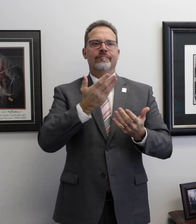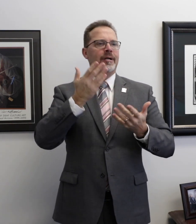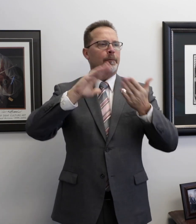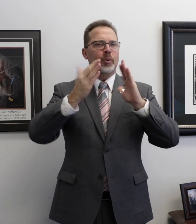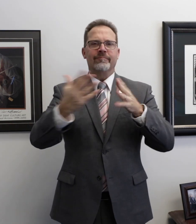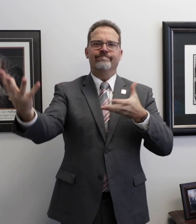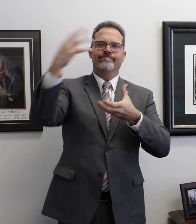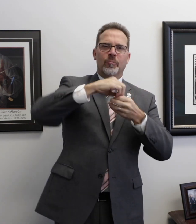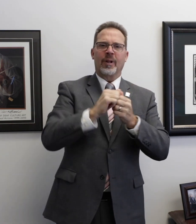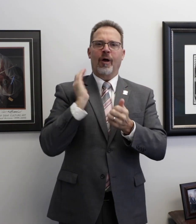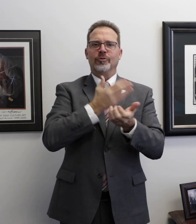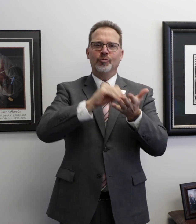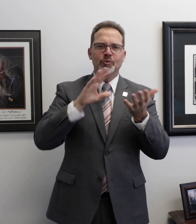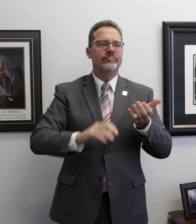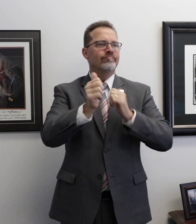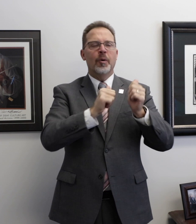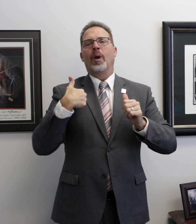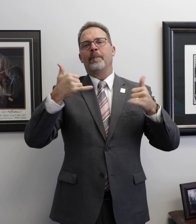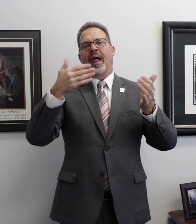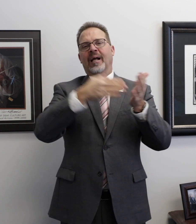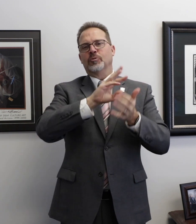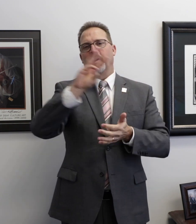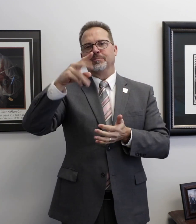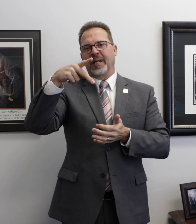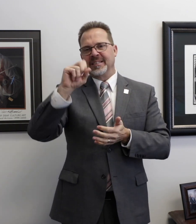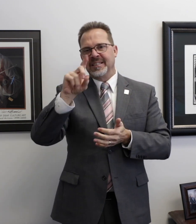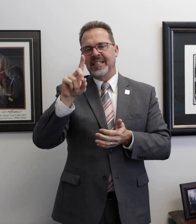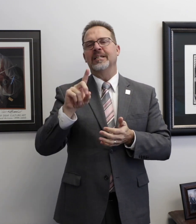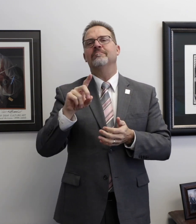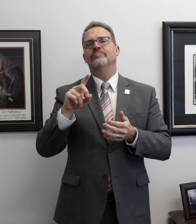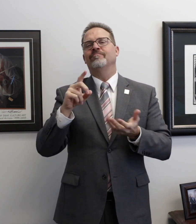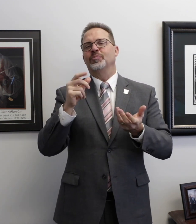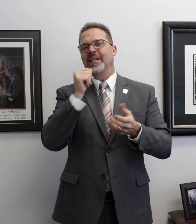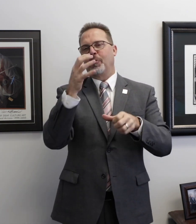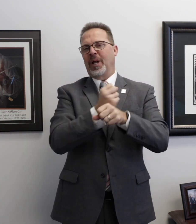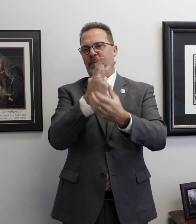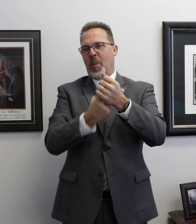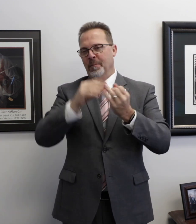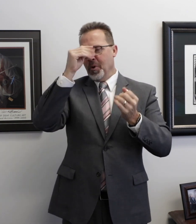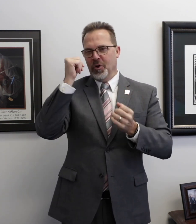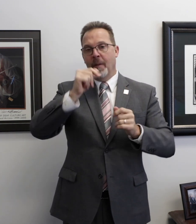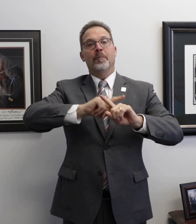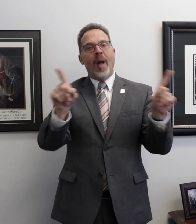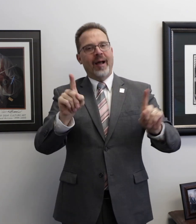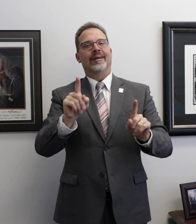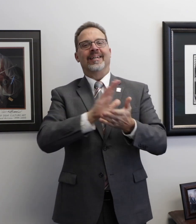get the community involved in supporting our students and our athletic program. We competed against WPSD, and neither the girls nor the boys